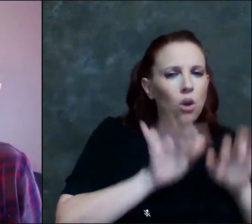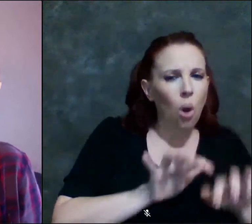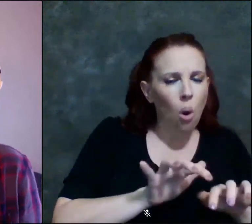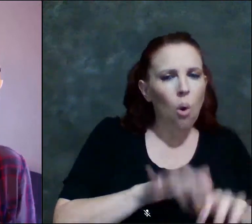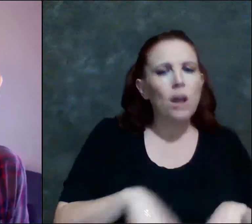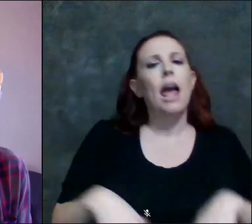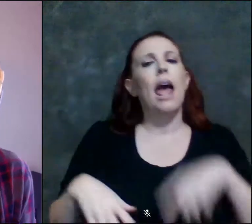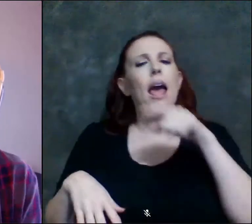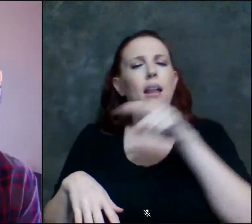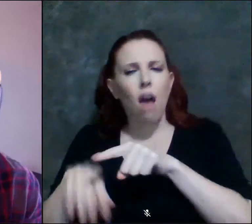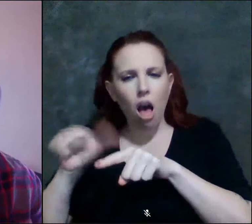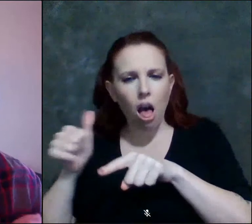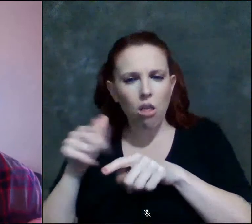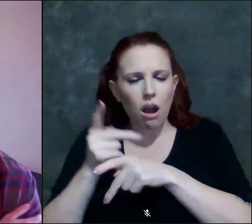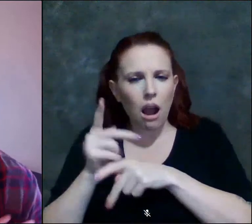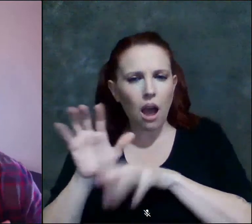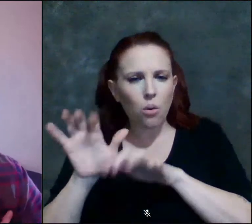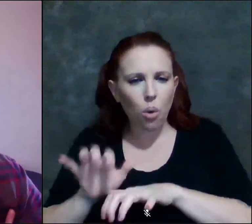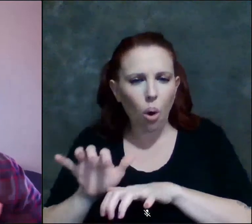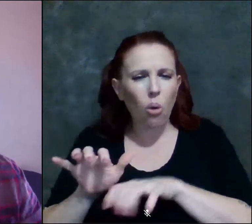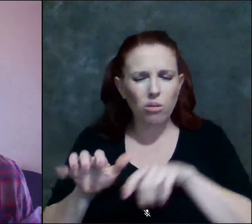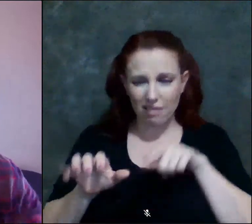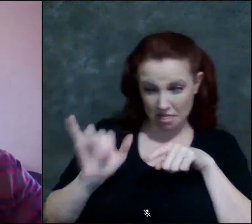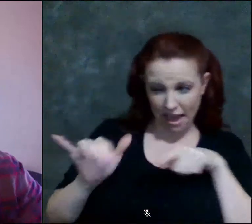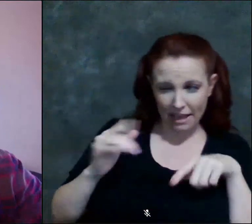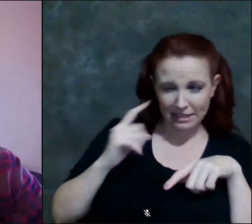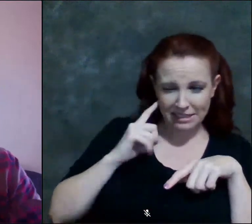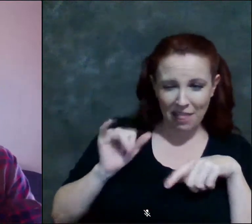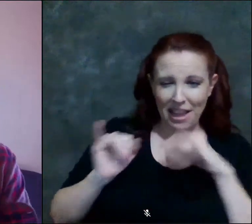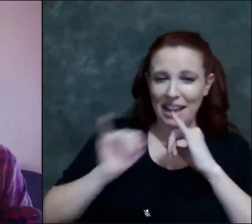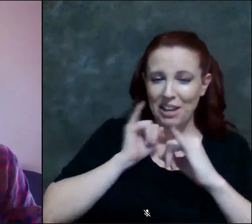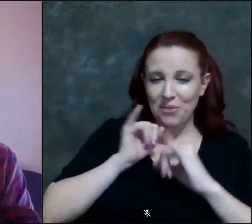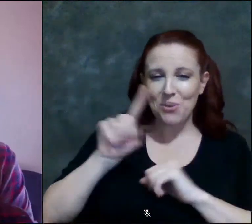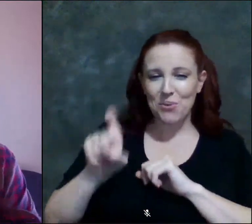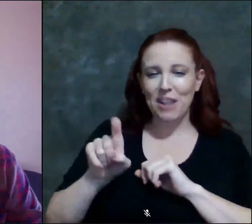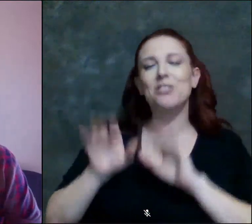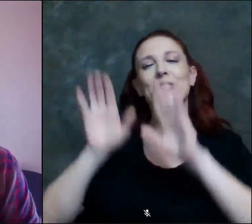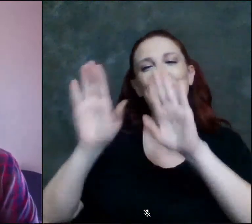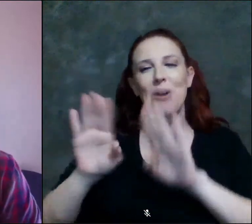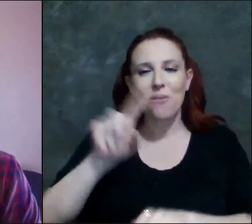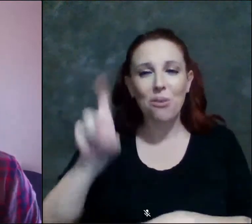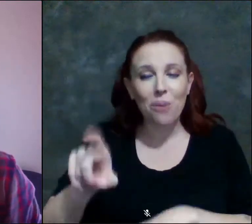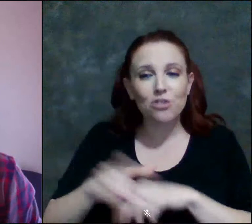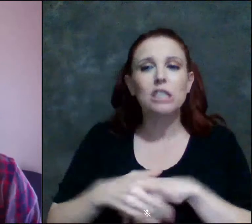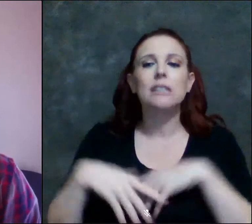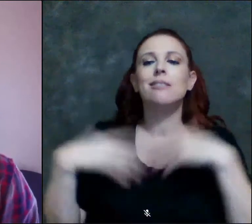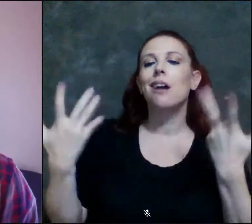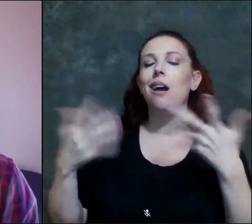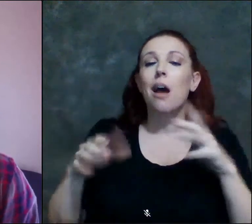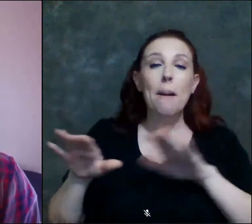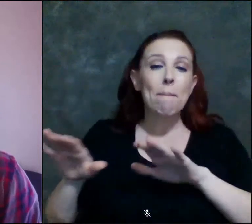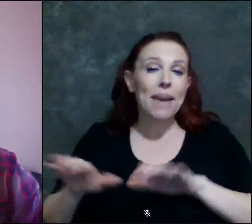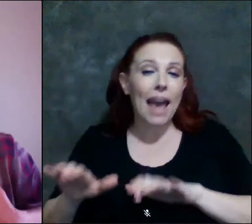question? Look, here's what I'm going to tell you. That's a great question. All the sort of behavioral